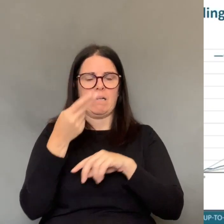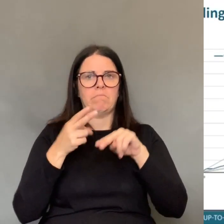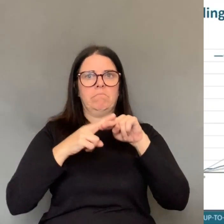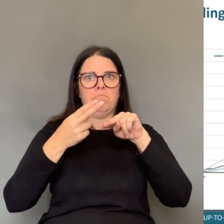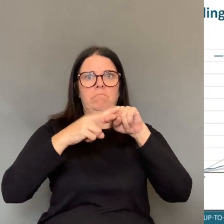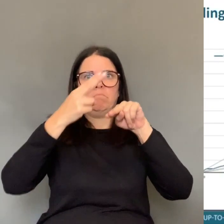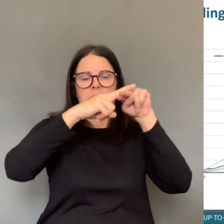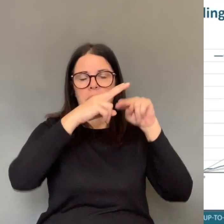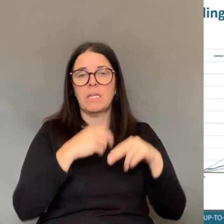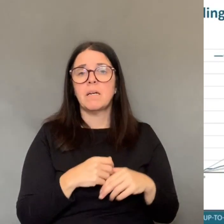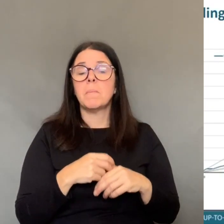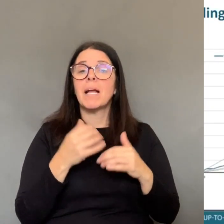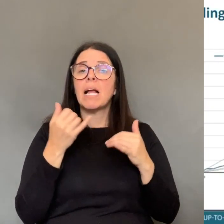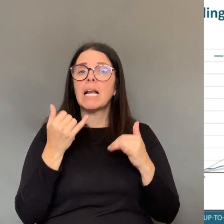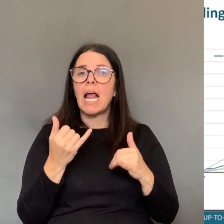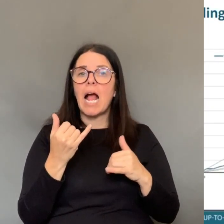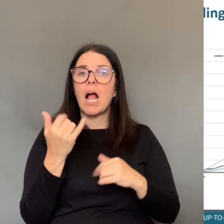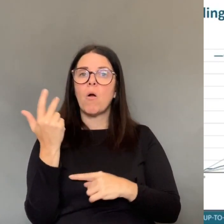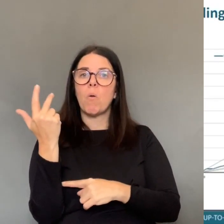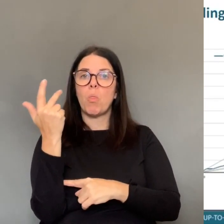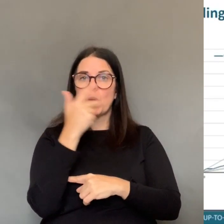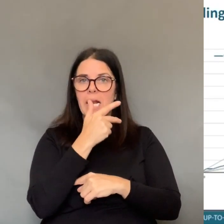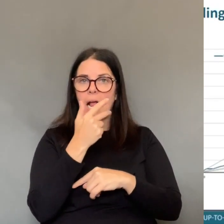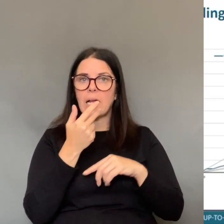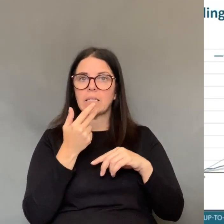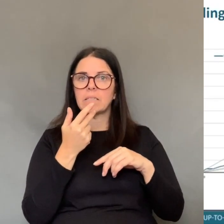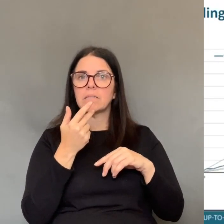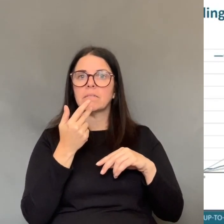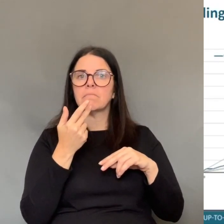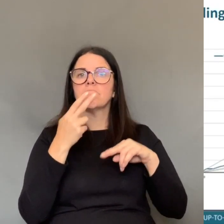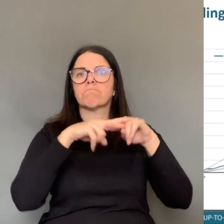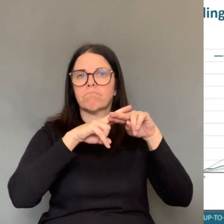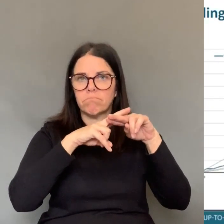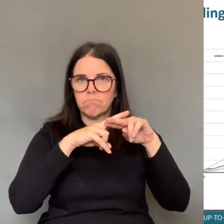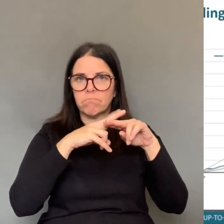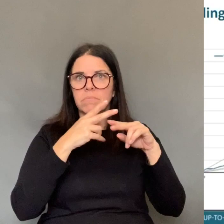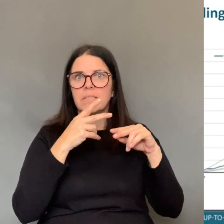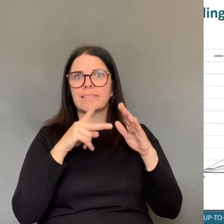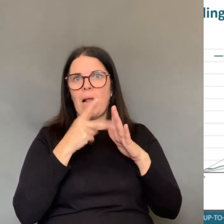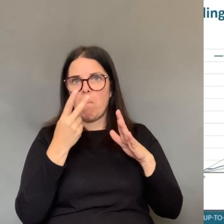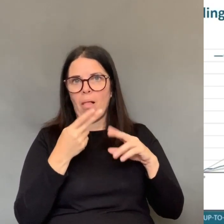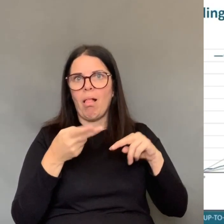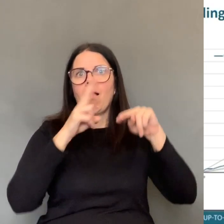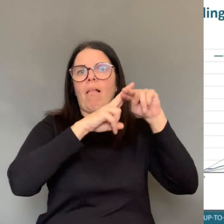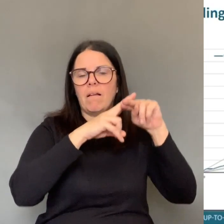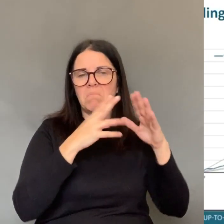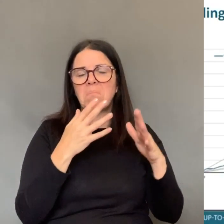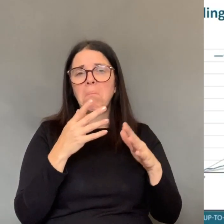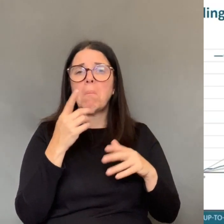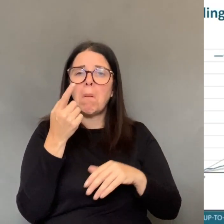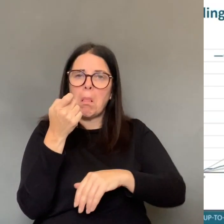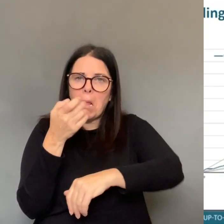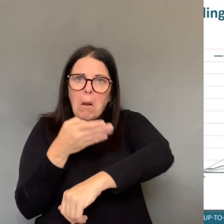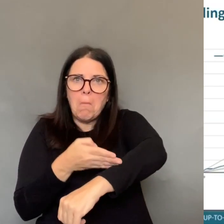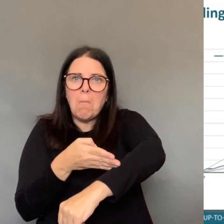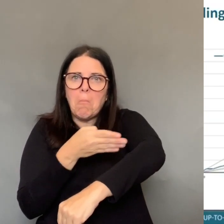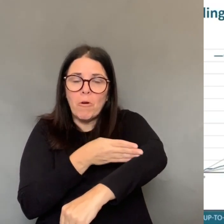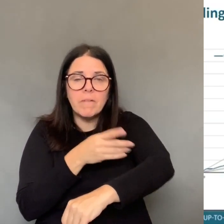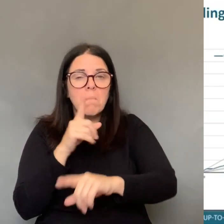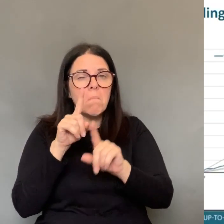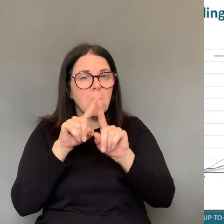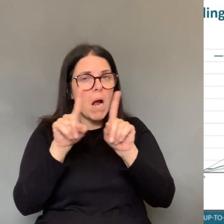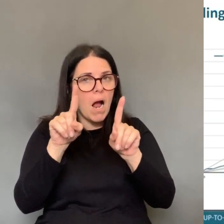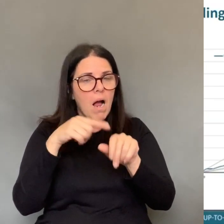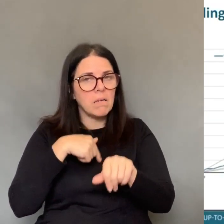As of now, I still anticipate that we will continue to see a steady increase in daily case counts, and that is why it is very important to